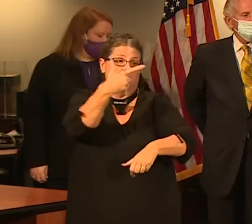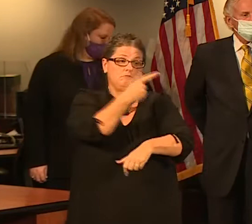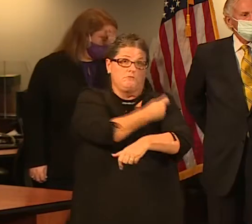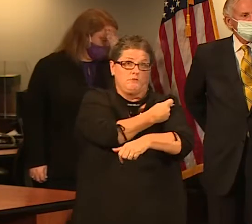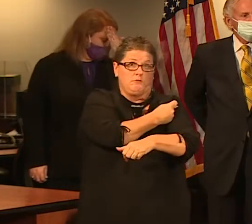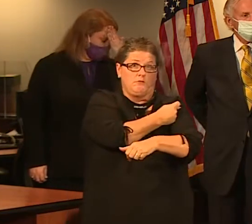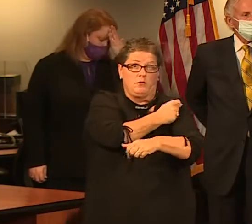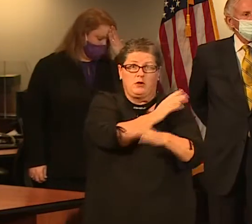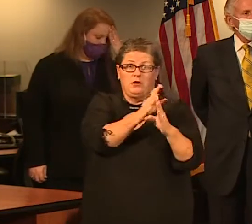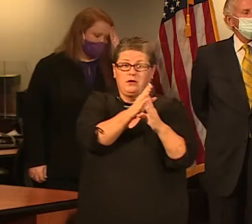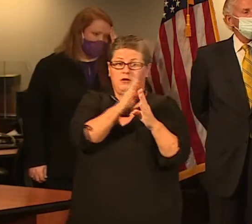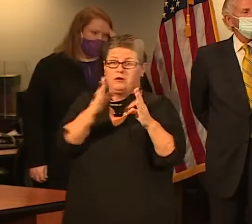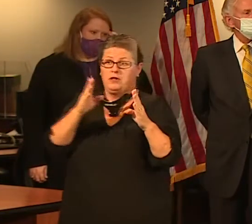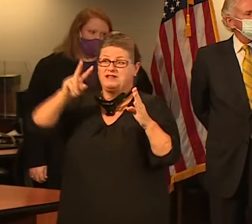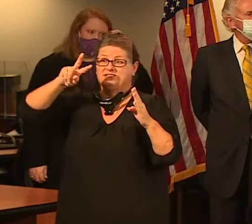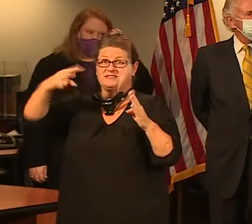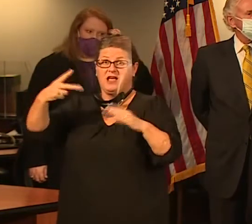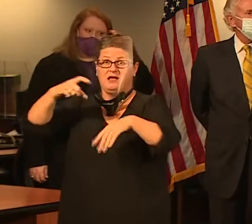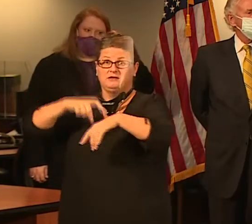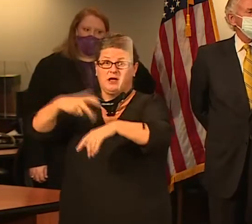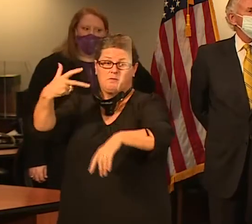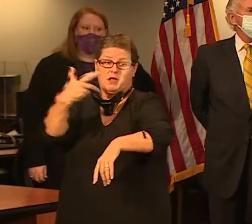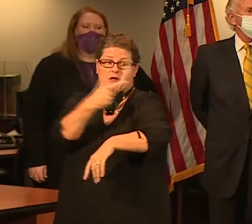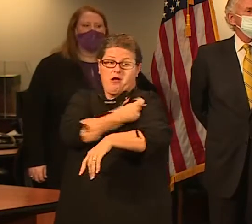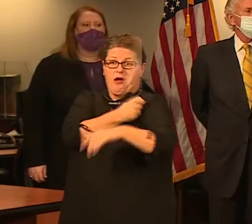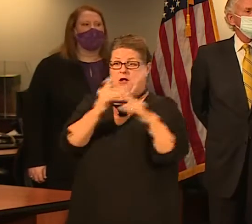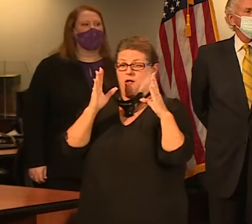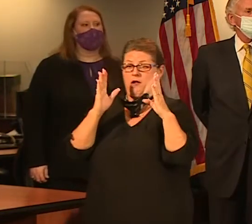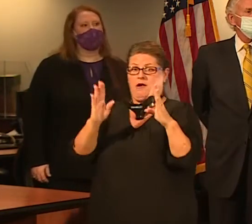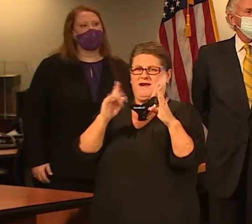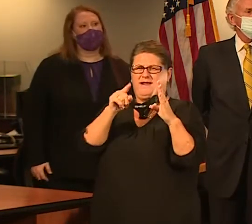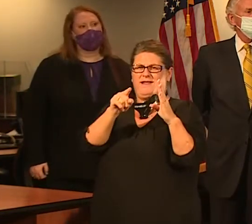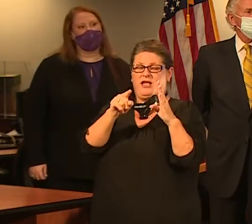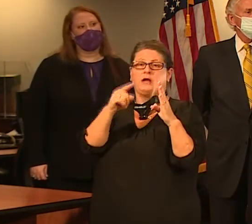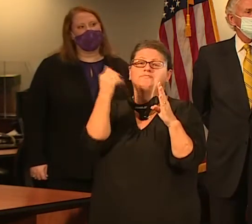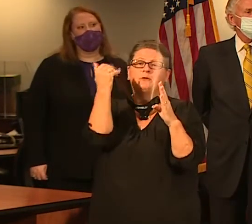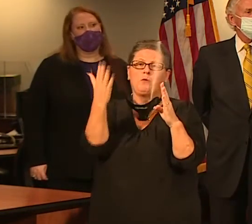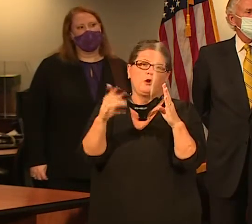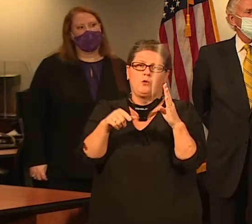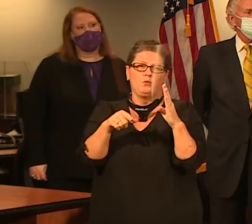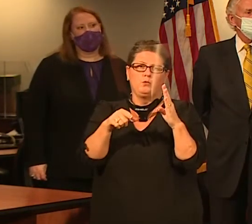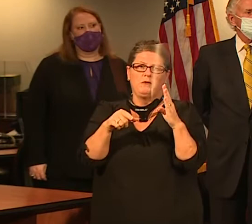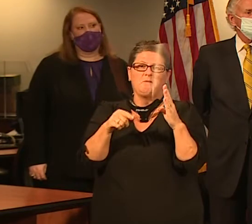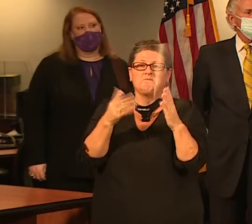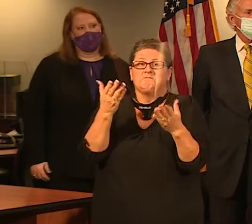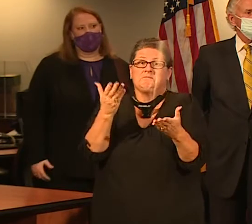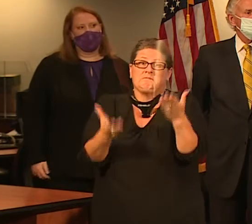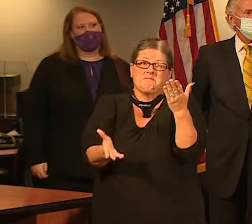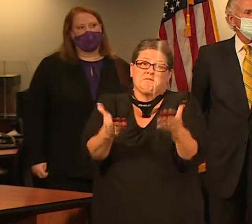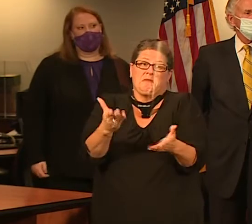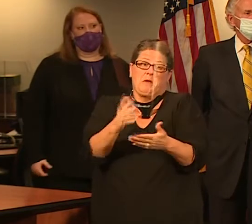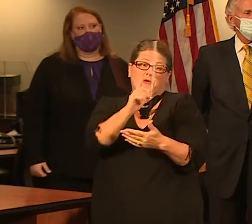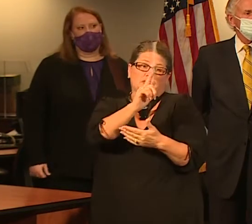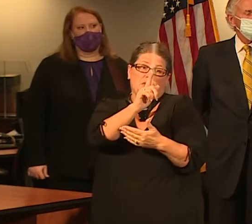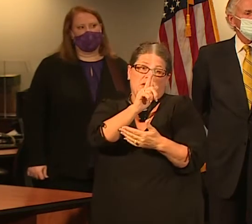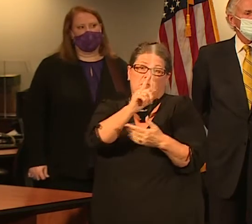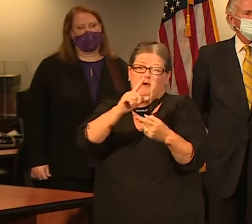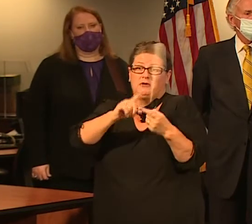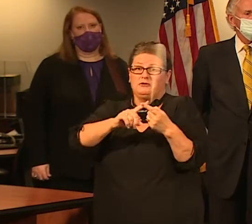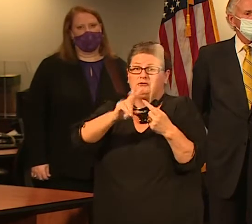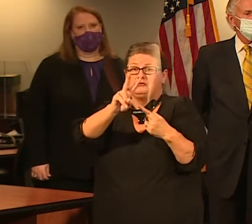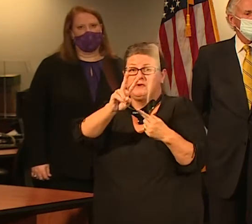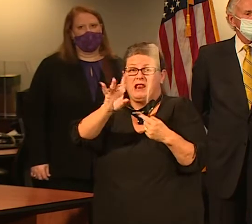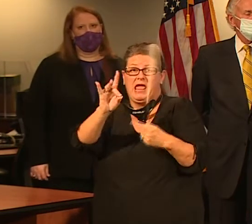dose is currently unknown. However, assumptions are we could be looking at 21 to 28 days or even longer.